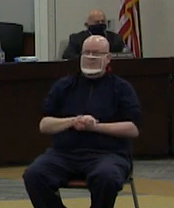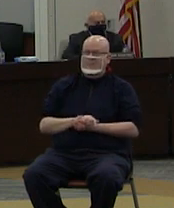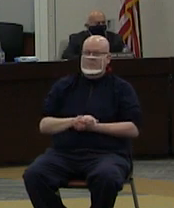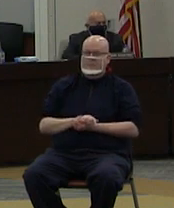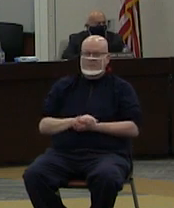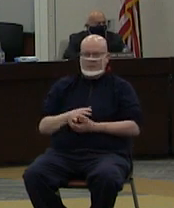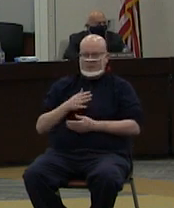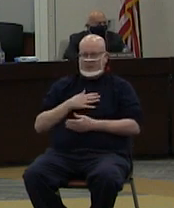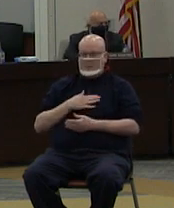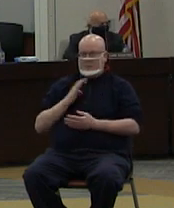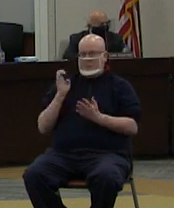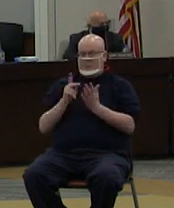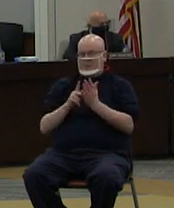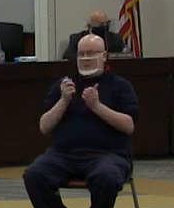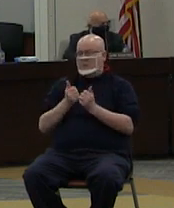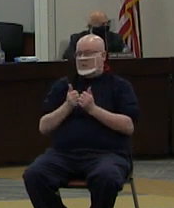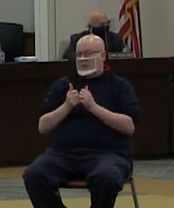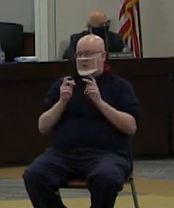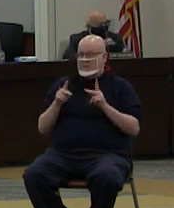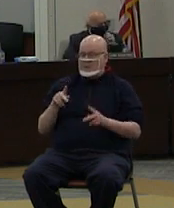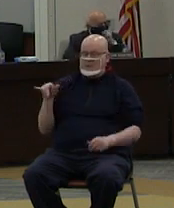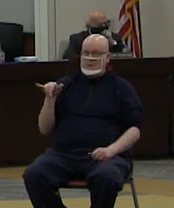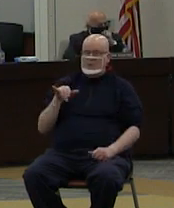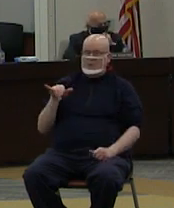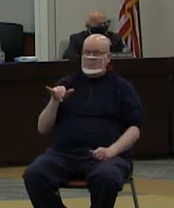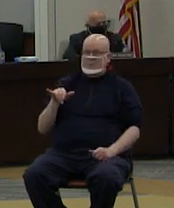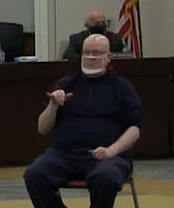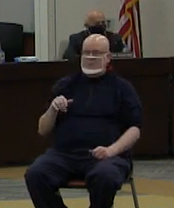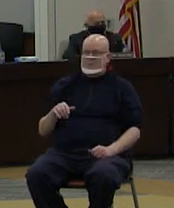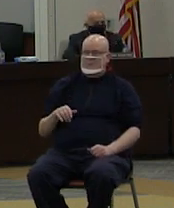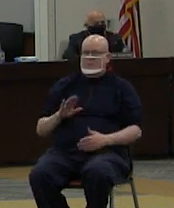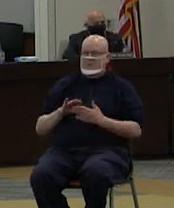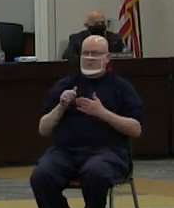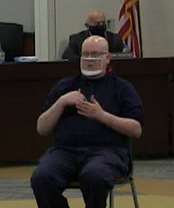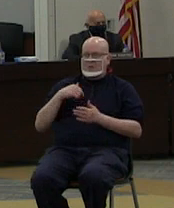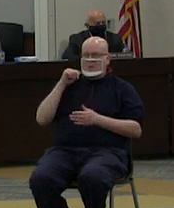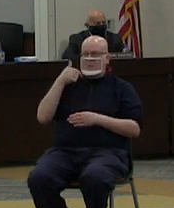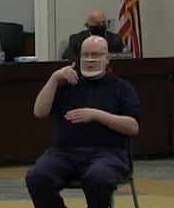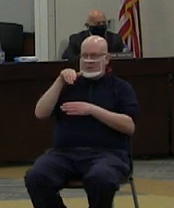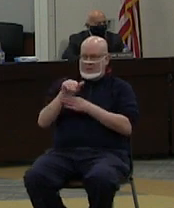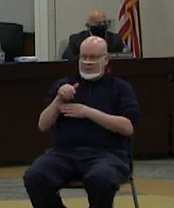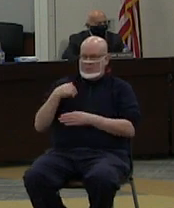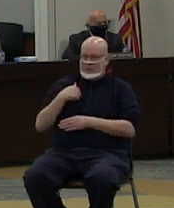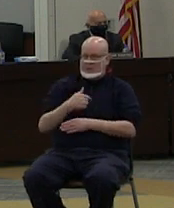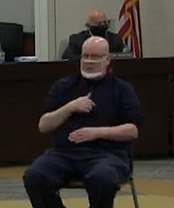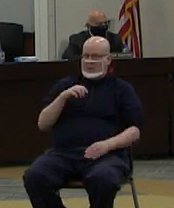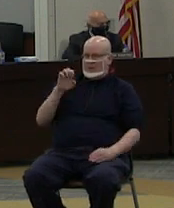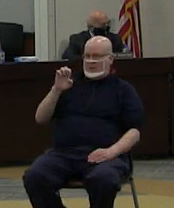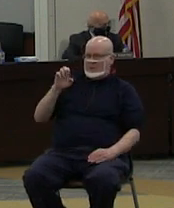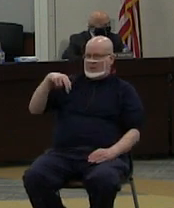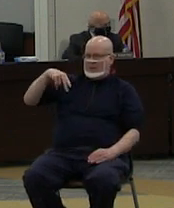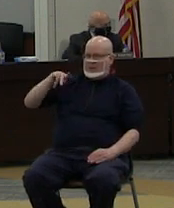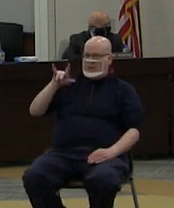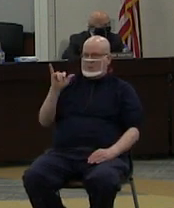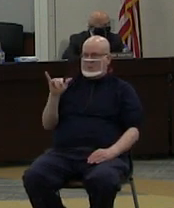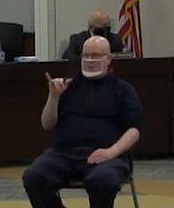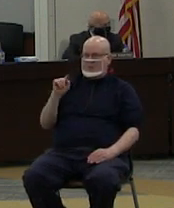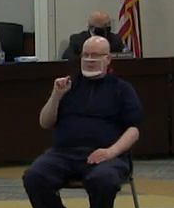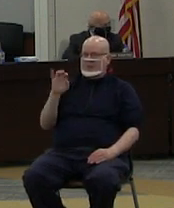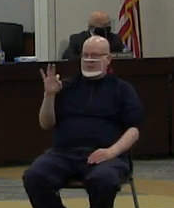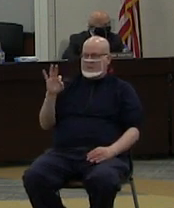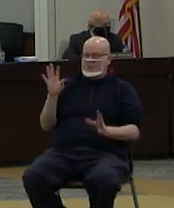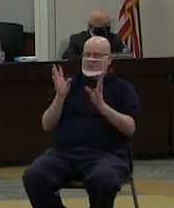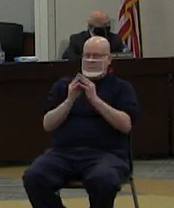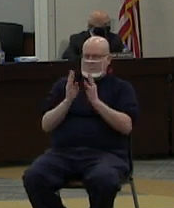It's good to be back with everyone as well. Tomorrow evening we'll have the Equity Task Force meeting